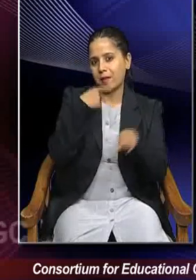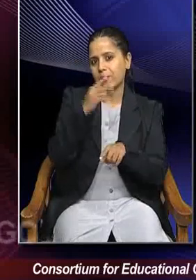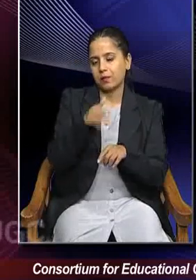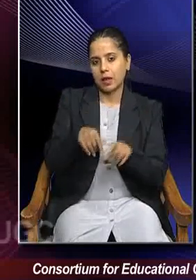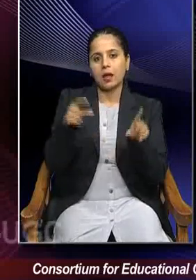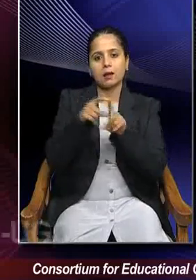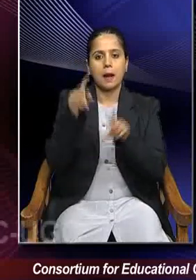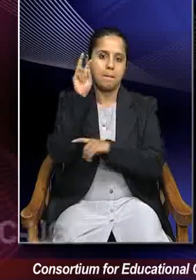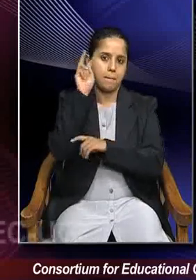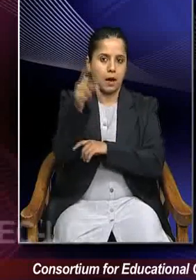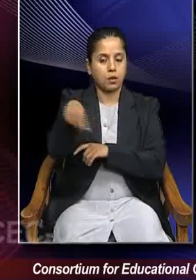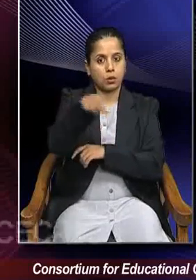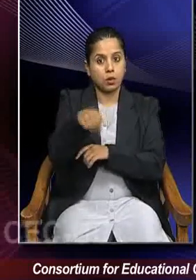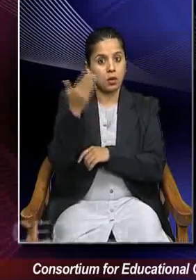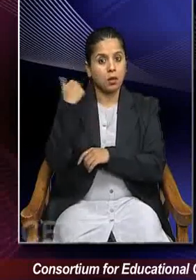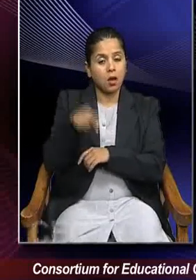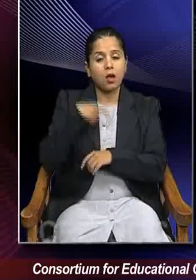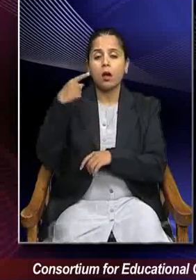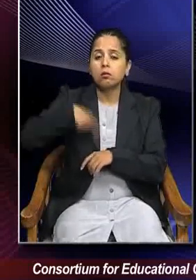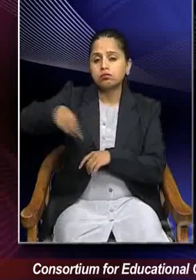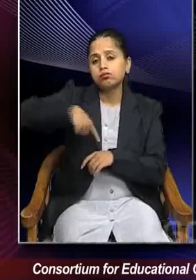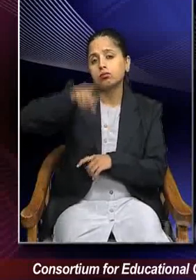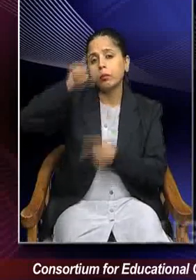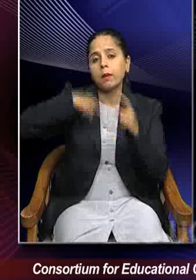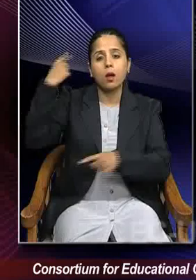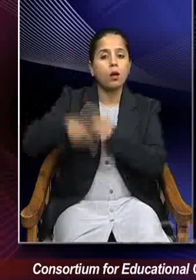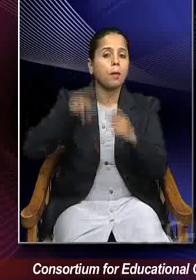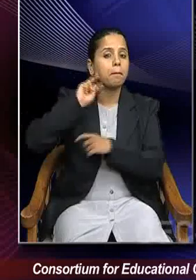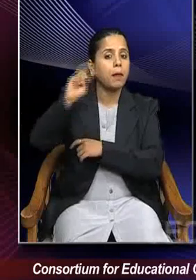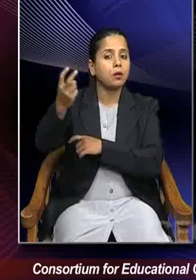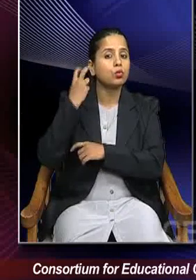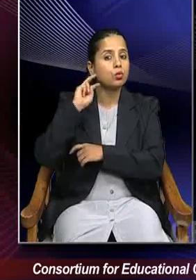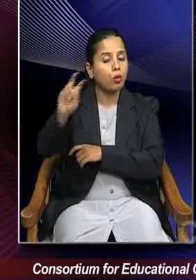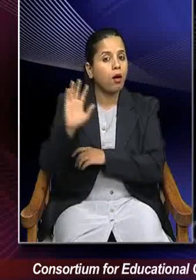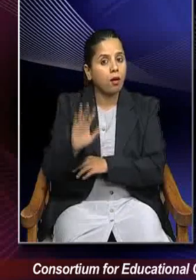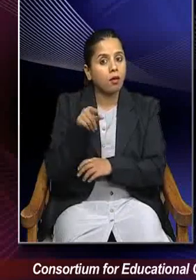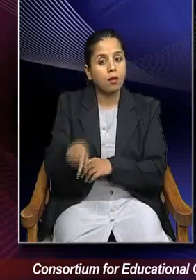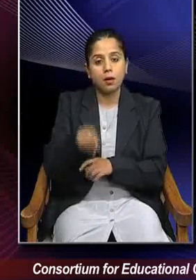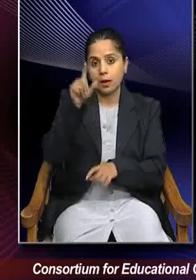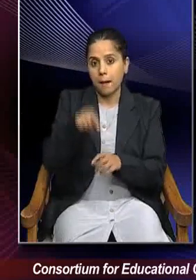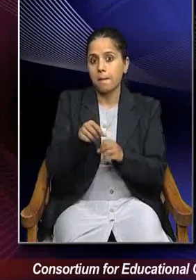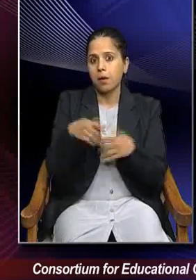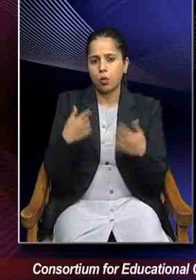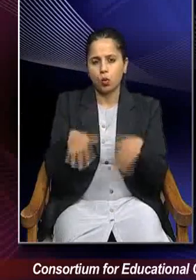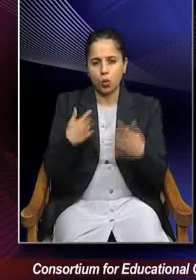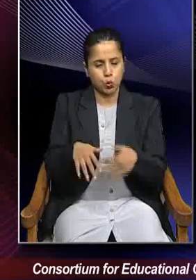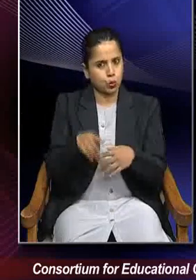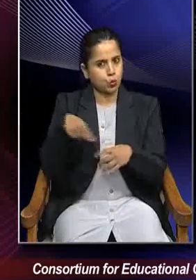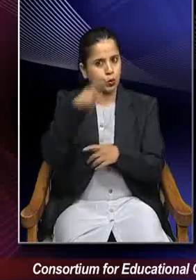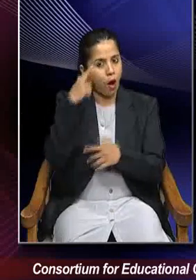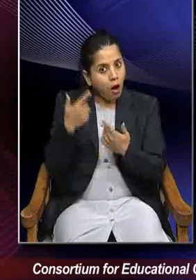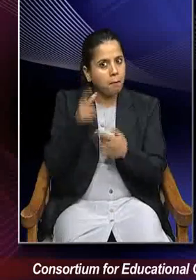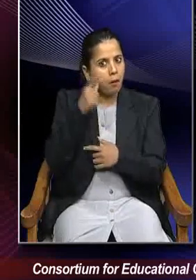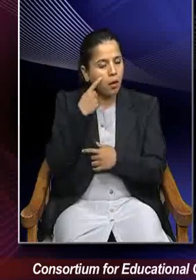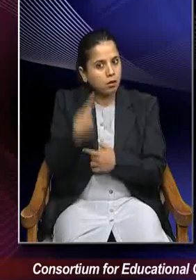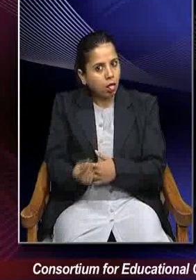Delhi Metro. If you look at the daily ridership of commuters through Delhi Metro, the numbers are mind-blowing. As soon as the